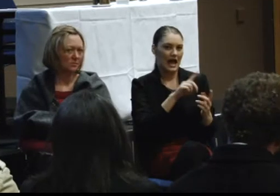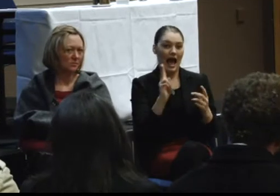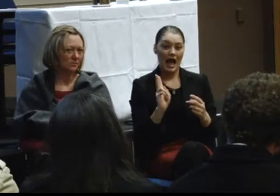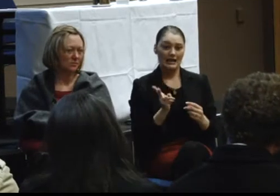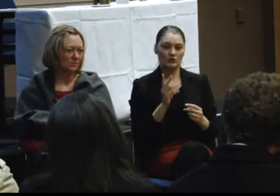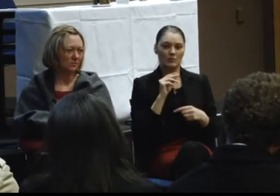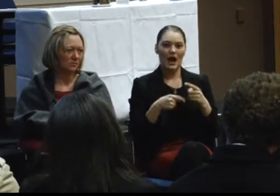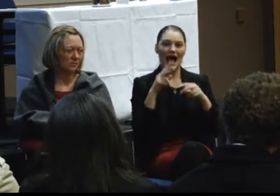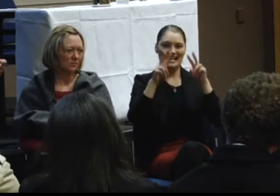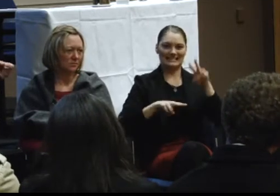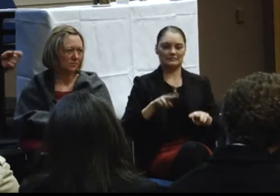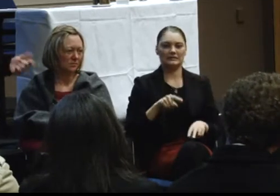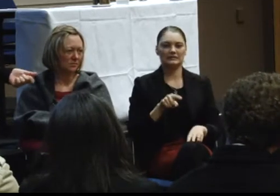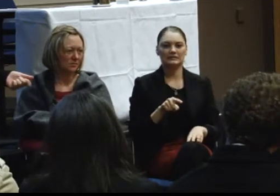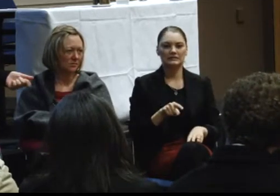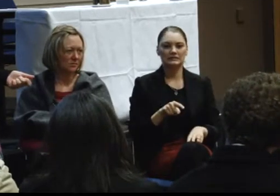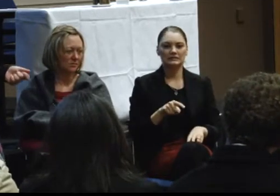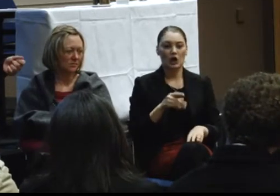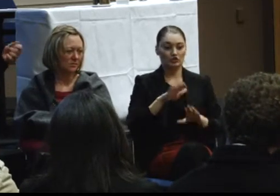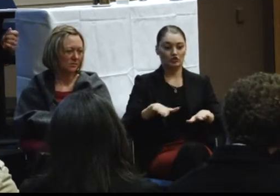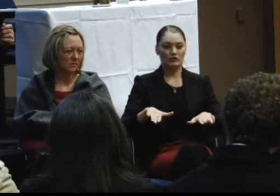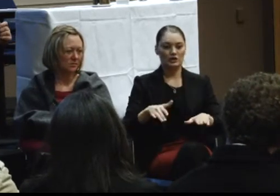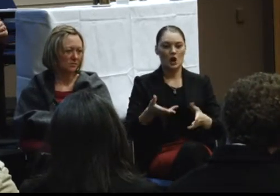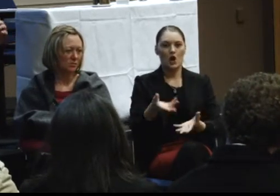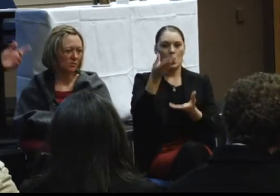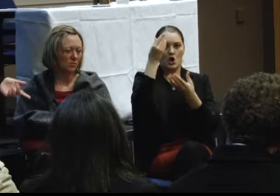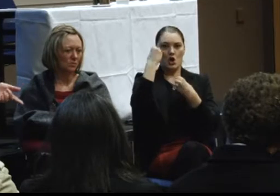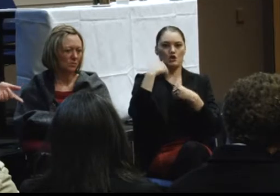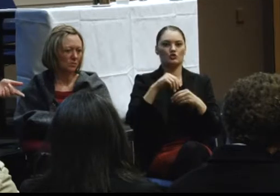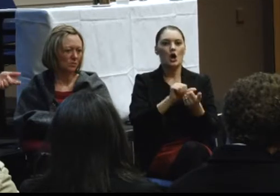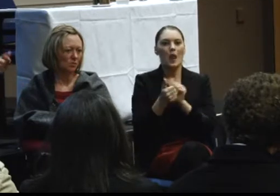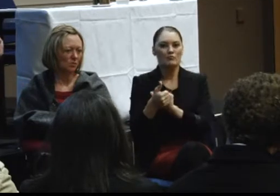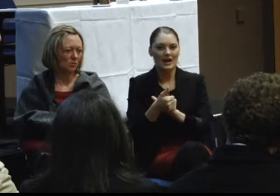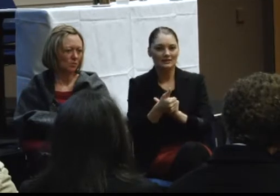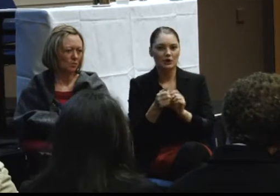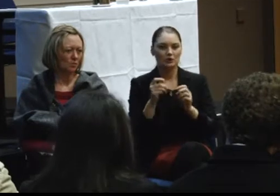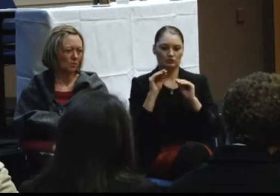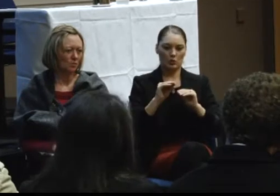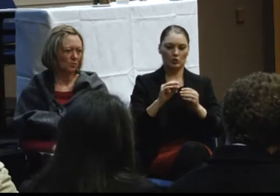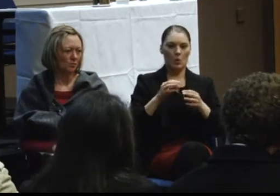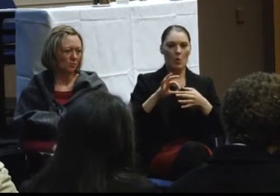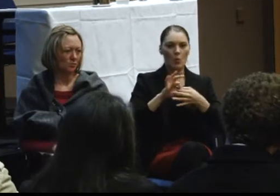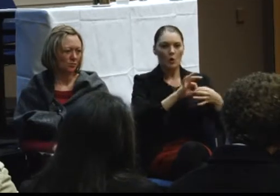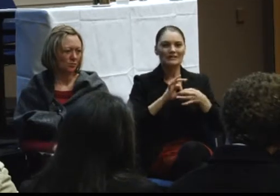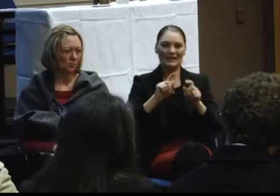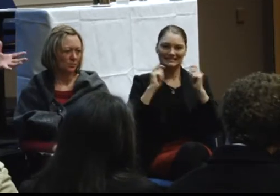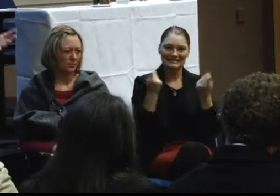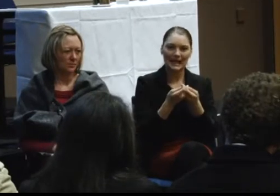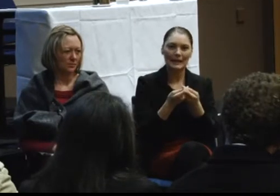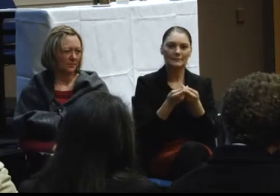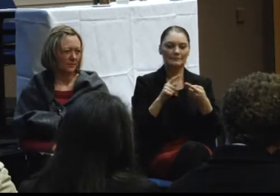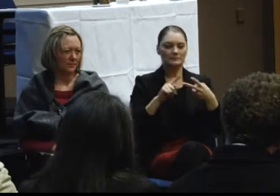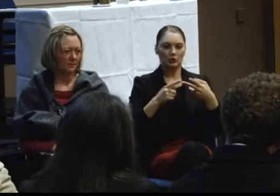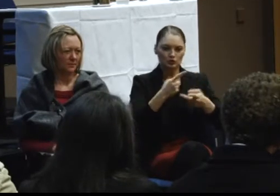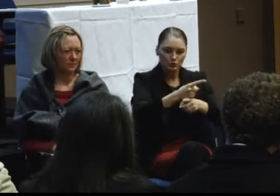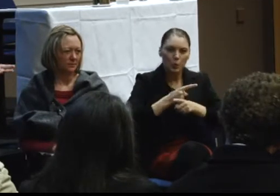where our kids are taught to collaborate, they're taught to work in teams, they're taught to work and talk